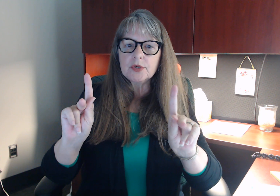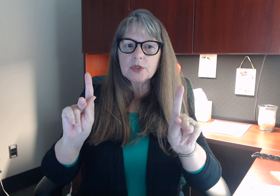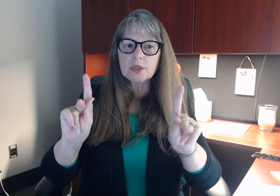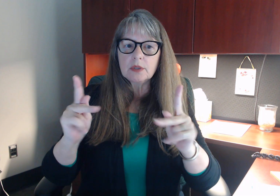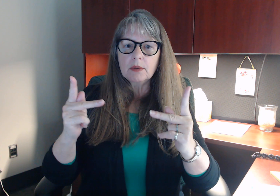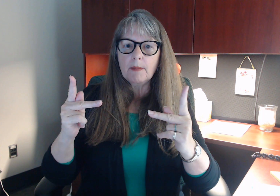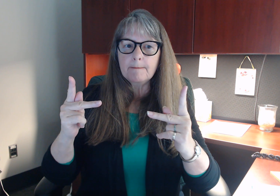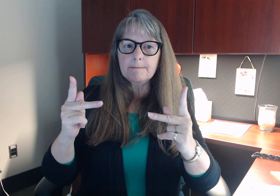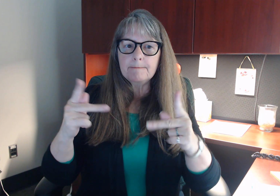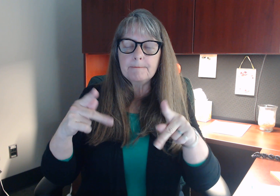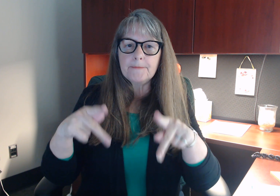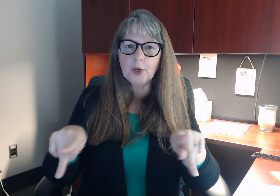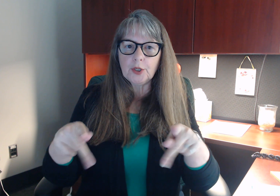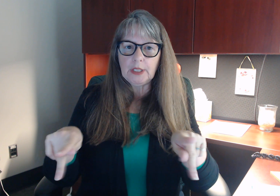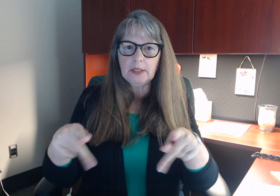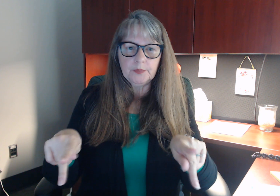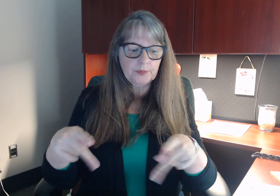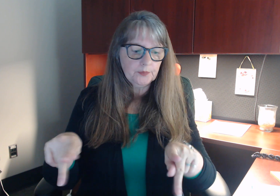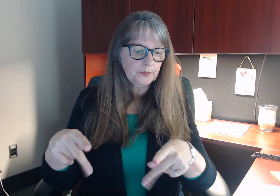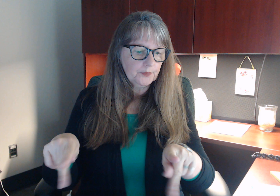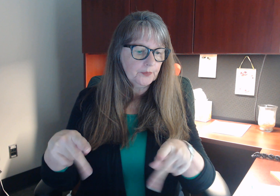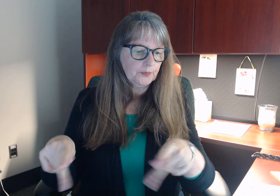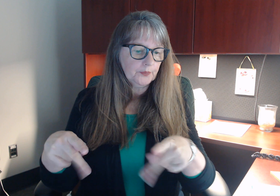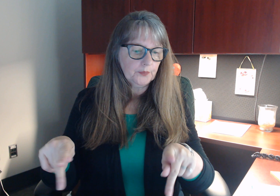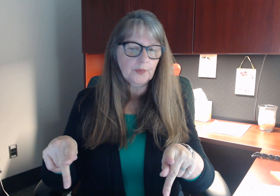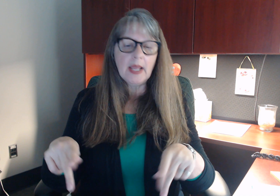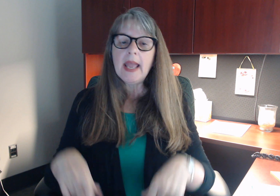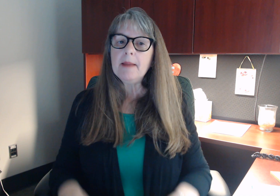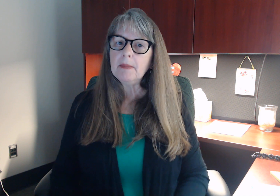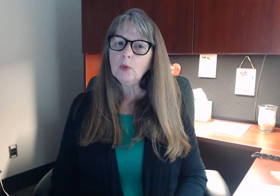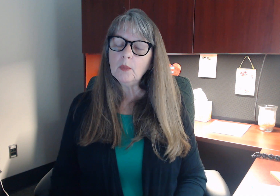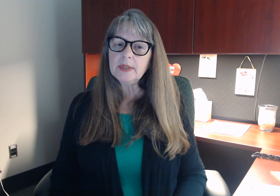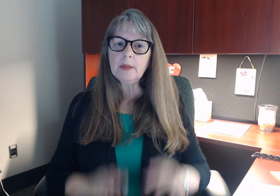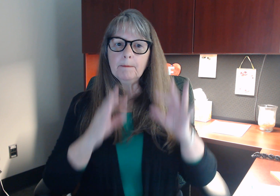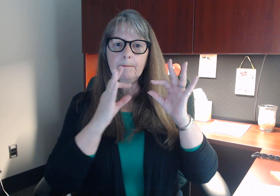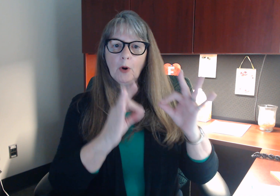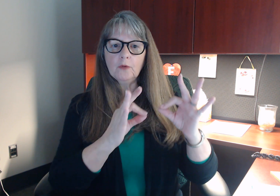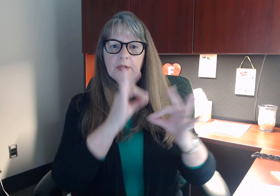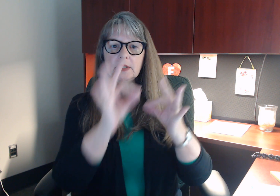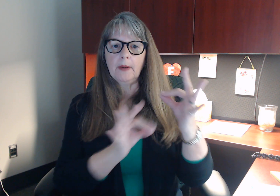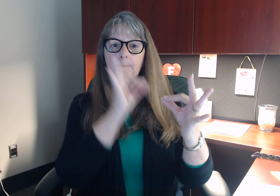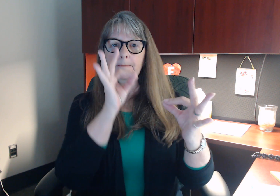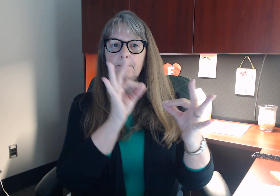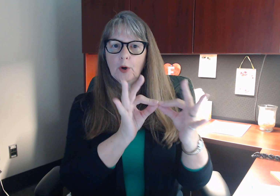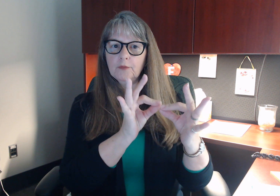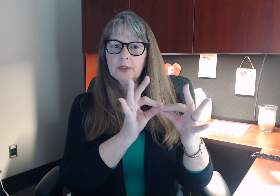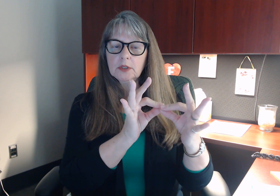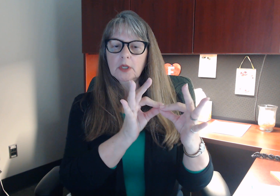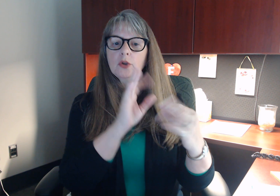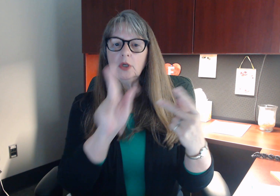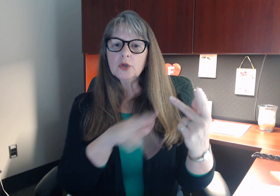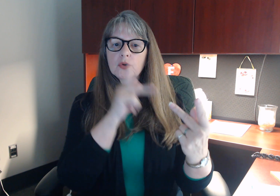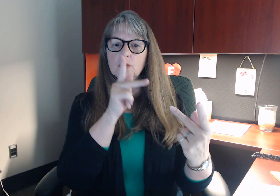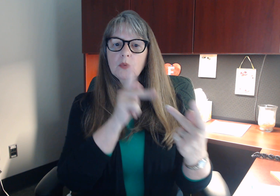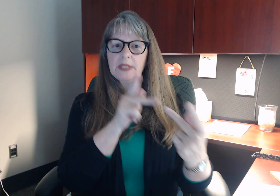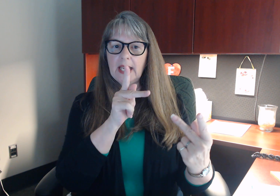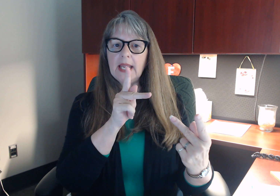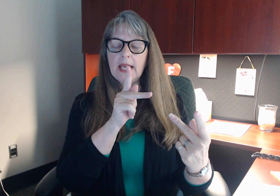is party. And remember when we did perfect and perfect? You can also do it with the K hand